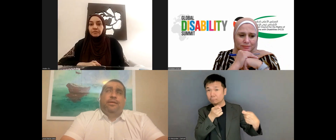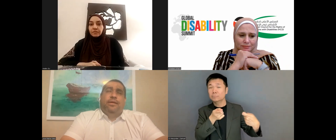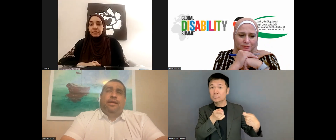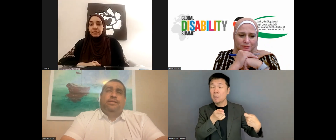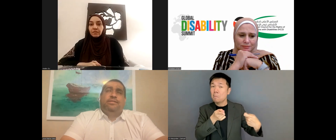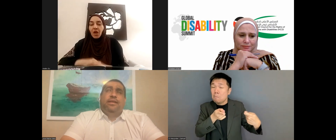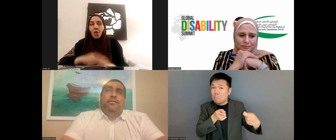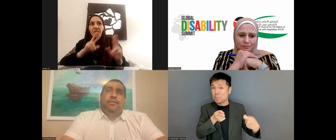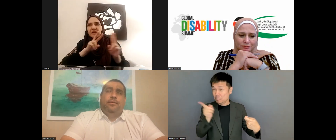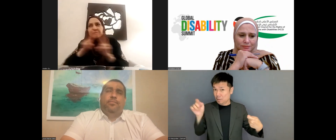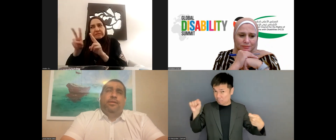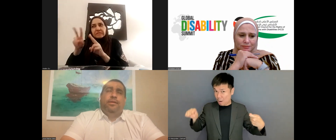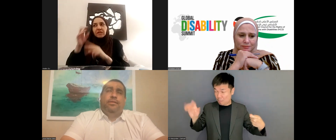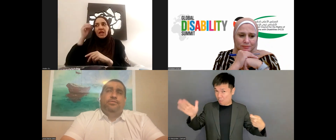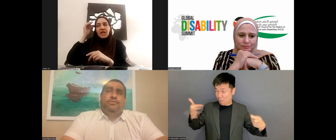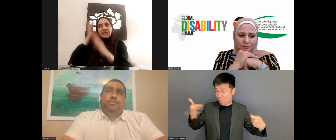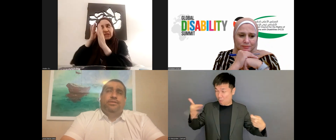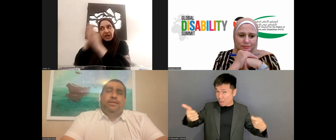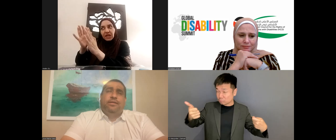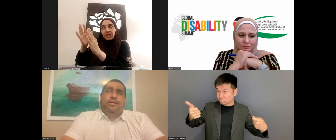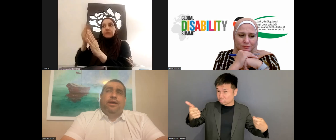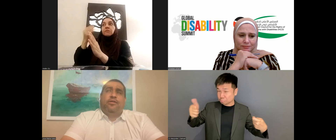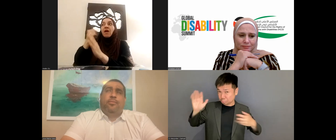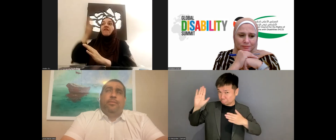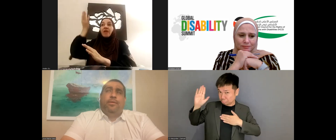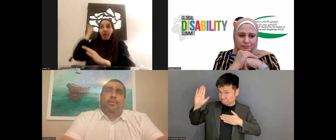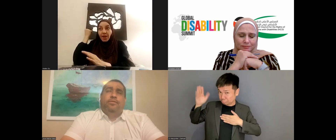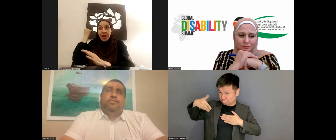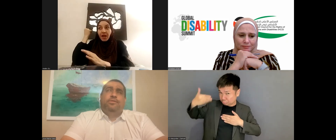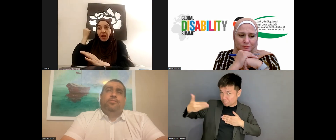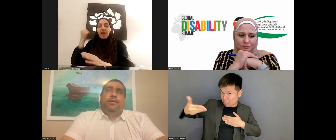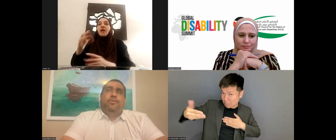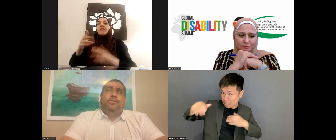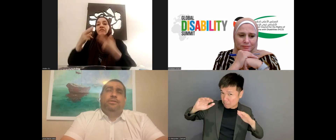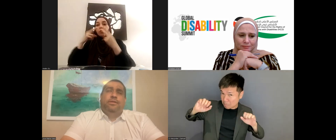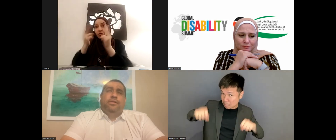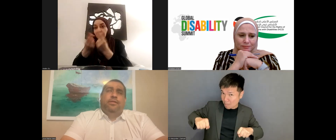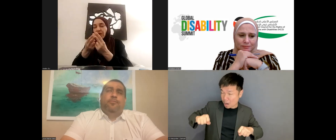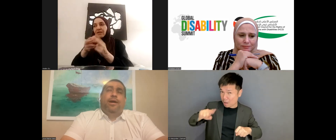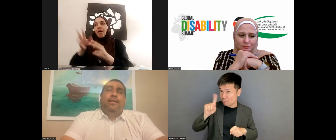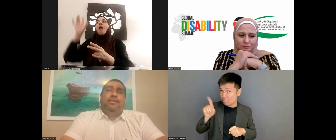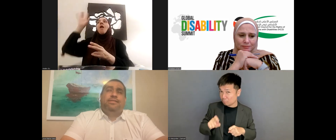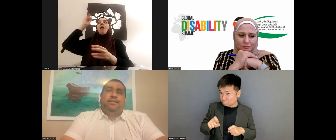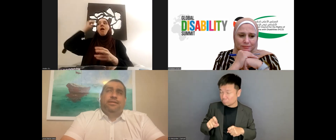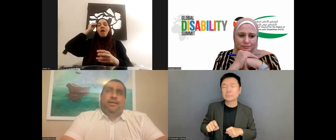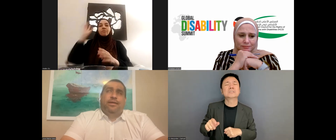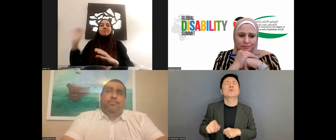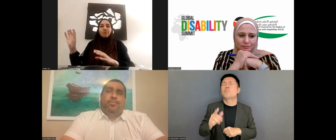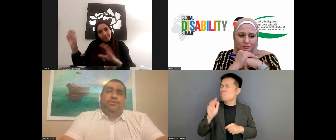summit, can still be submitting a commitment. So we really want the